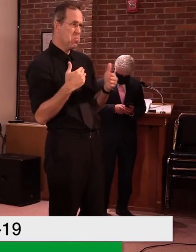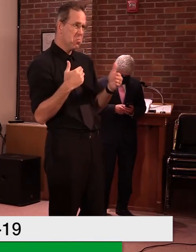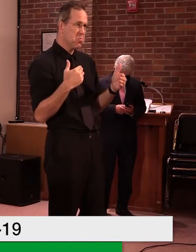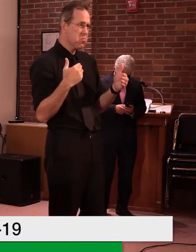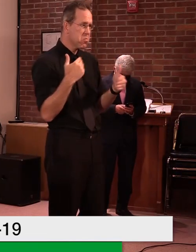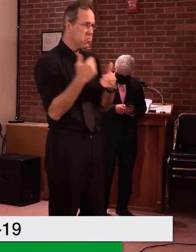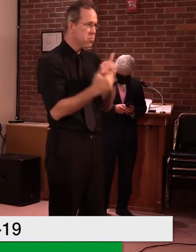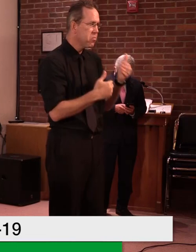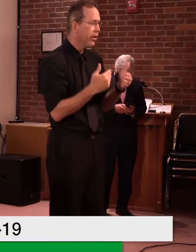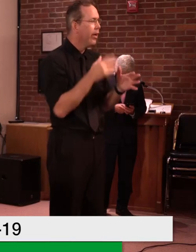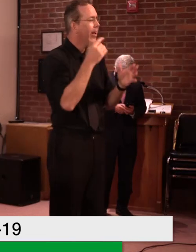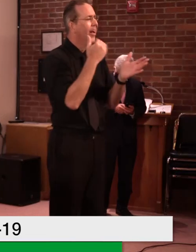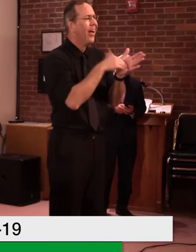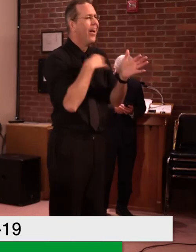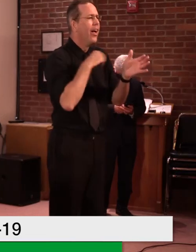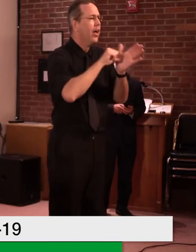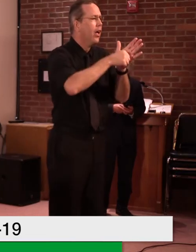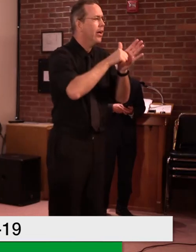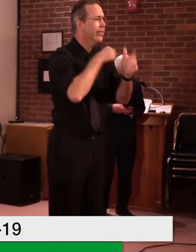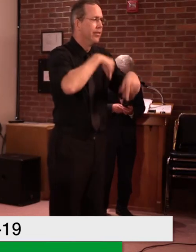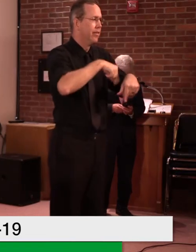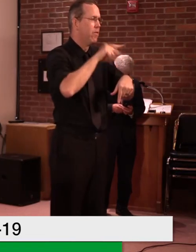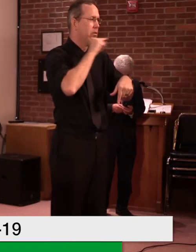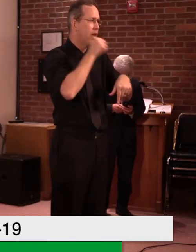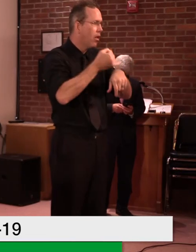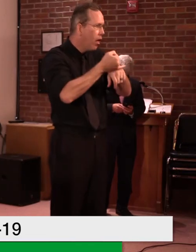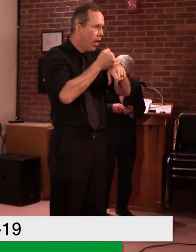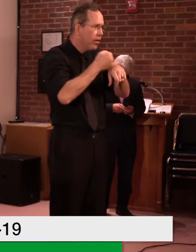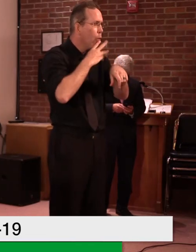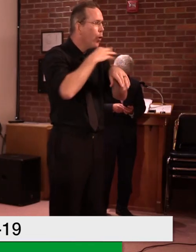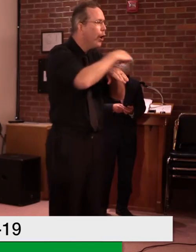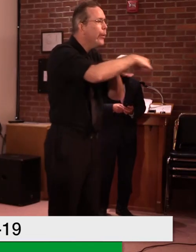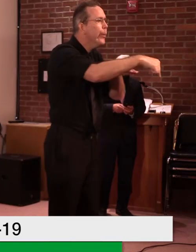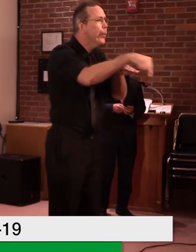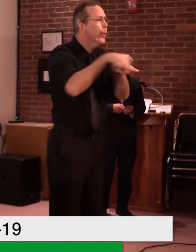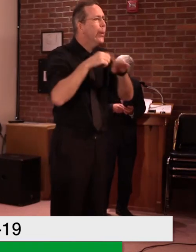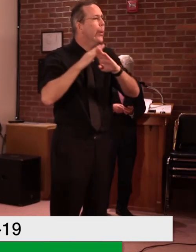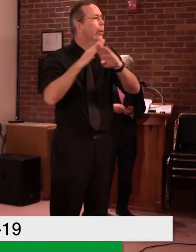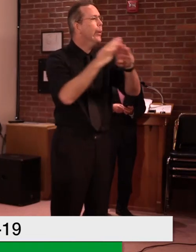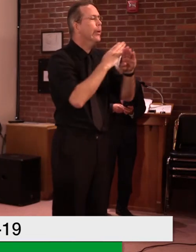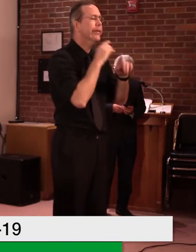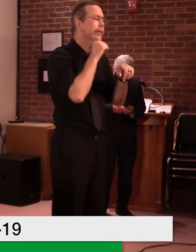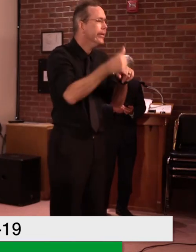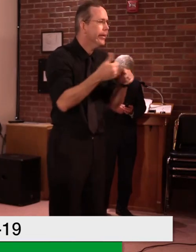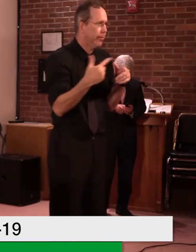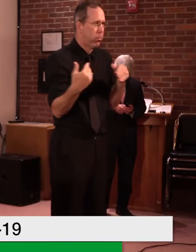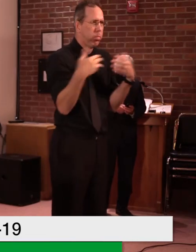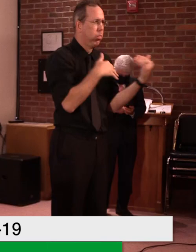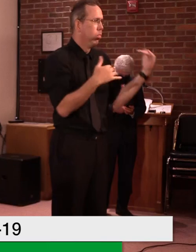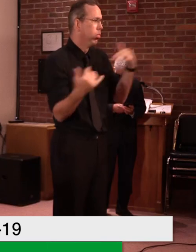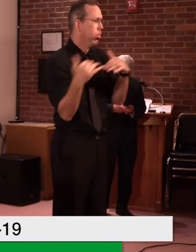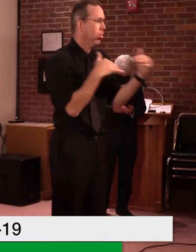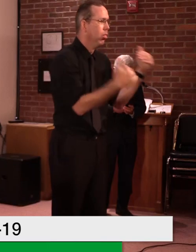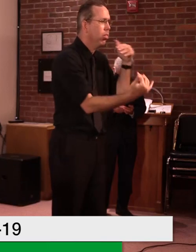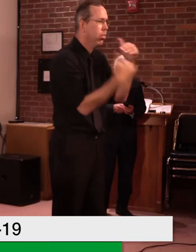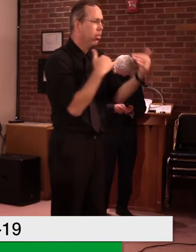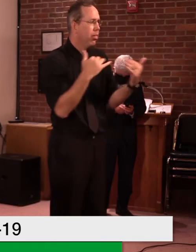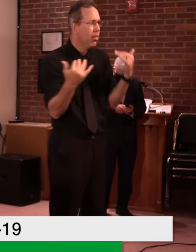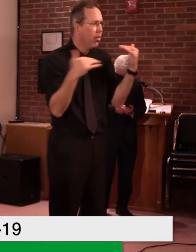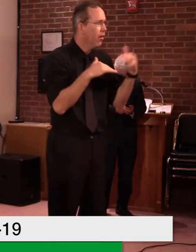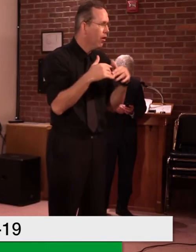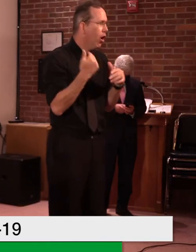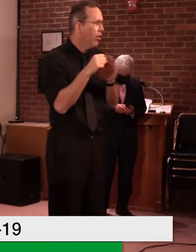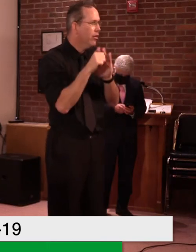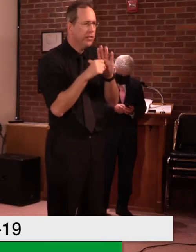not. We are so dependent on a region, whether it be New York or Massachusetts, New